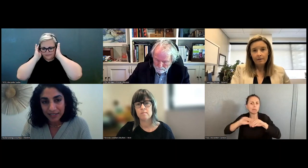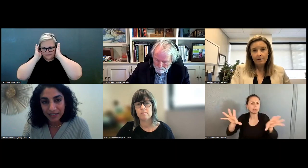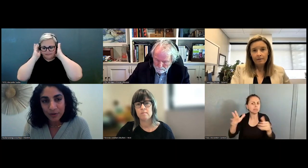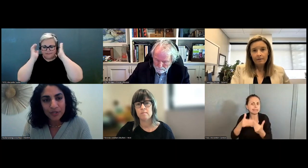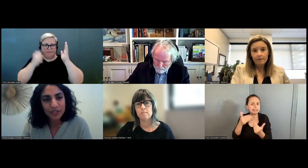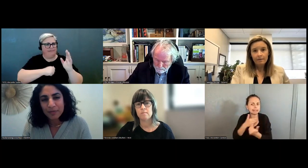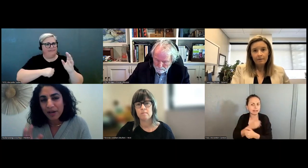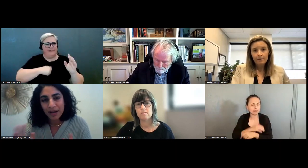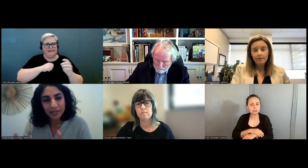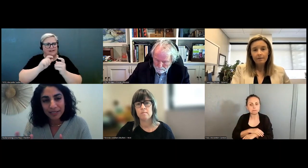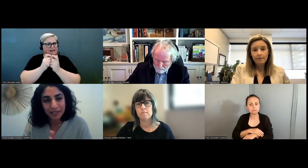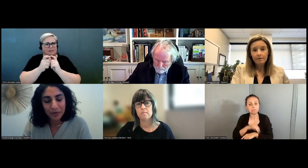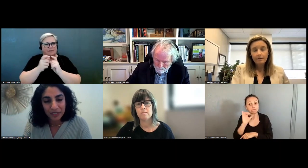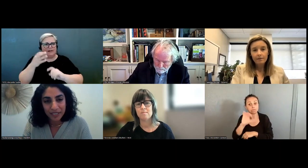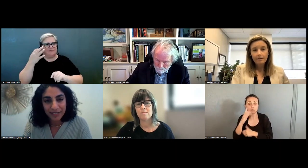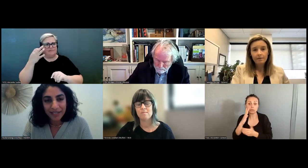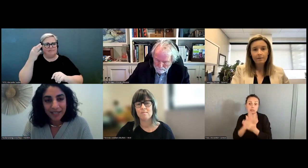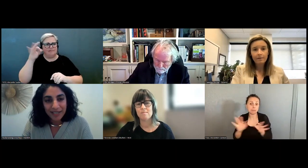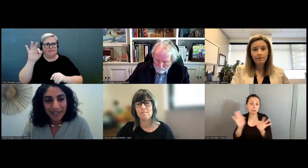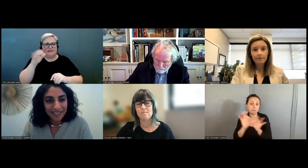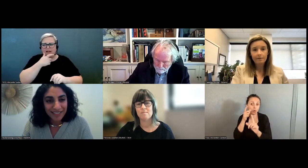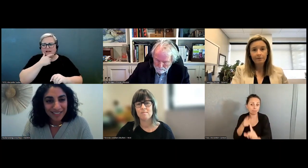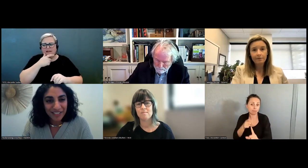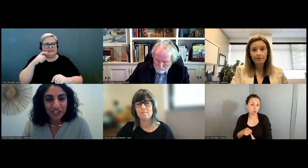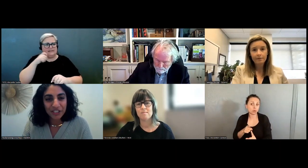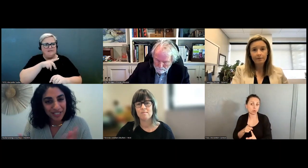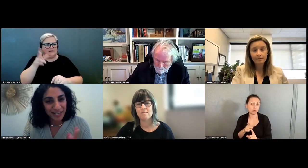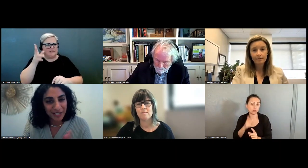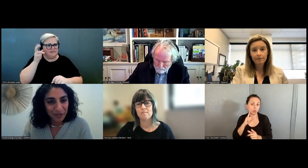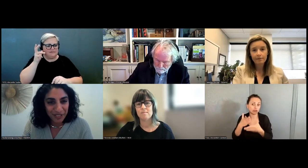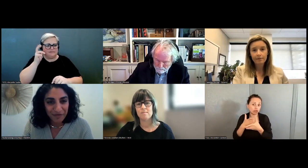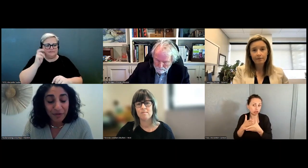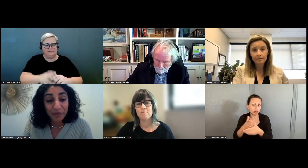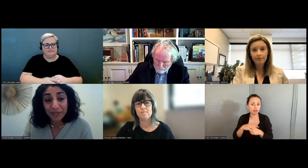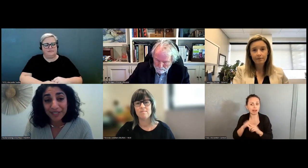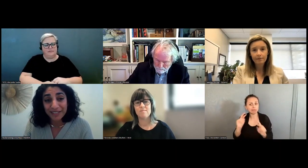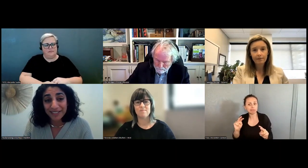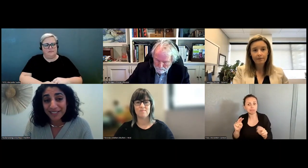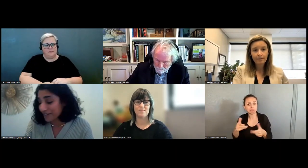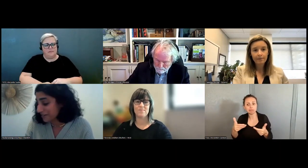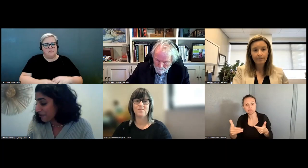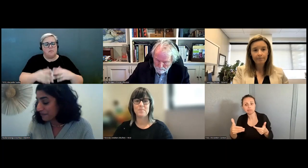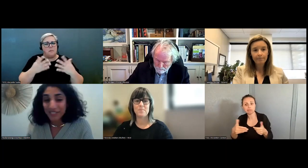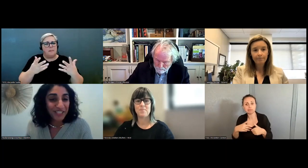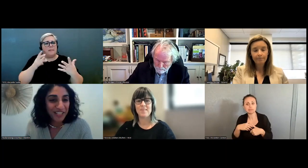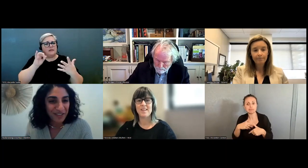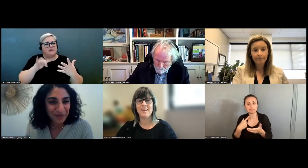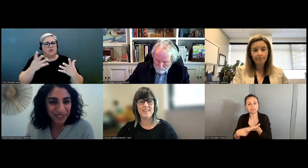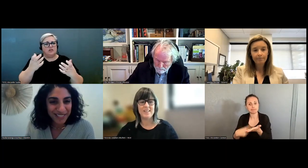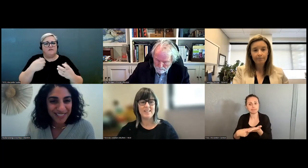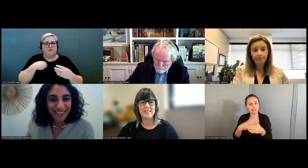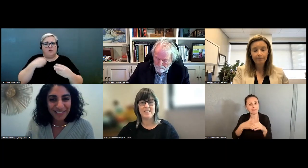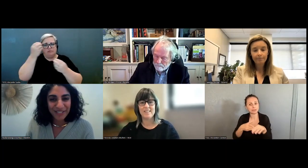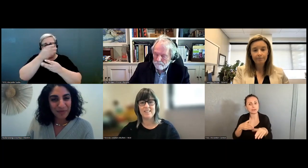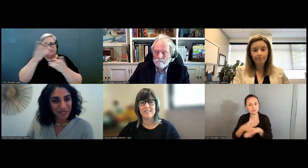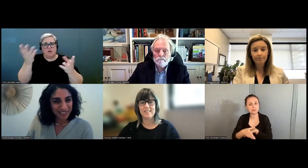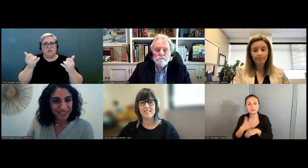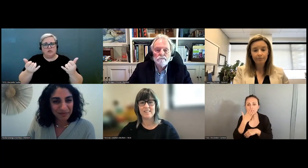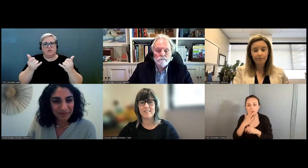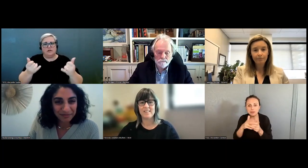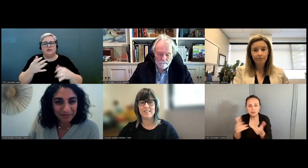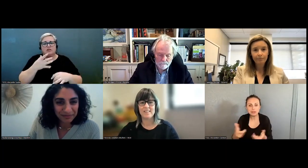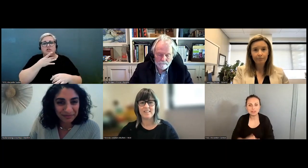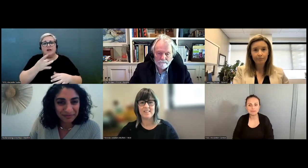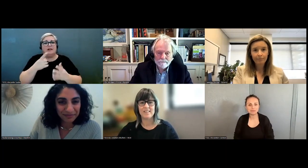to access. So those are some of the highlights that I wanted to share today, and I'm looking forward to the conversation afterwards. Thanks so